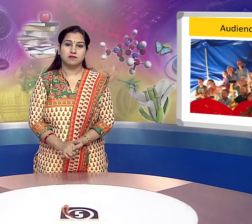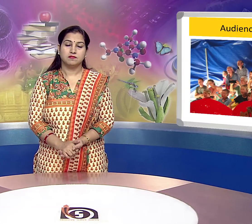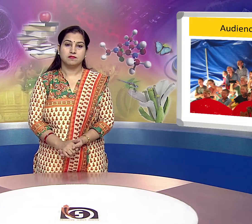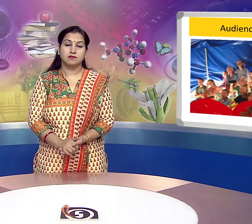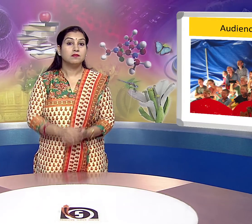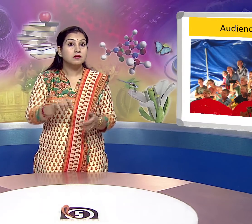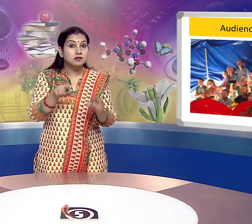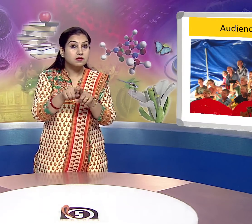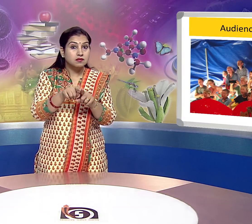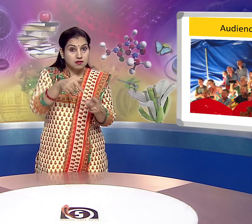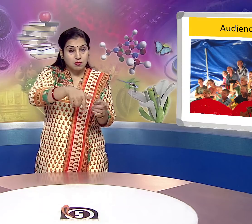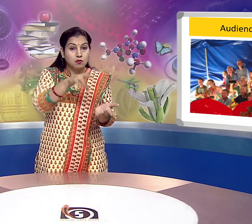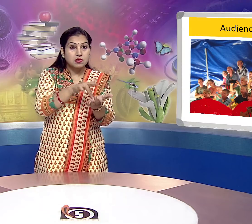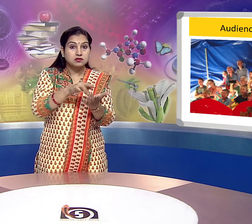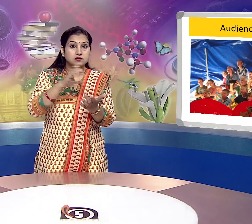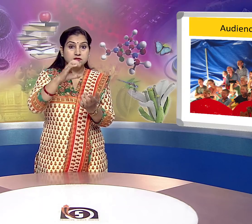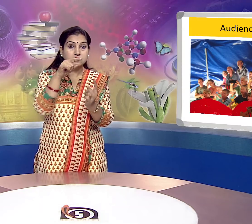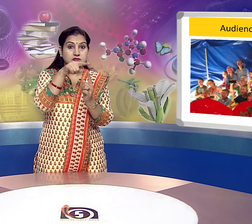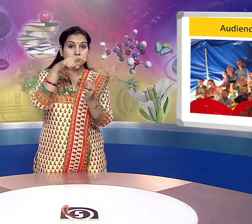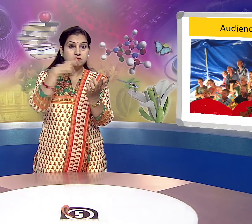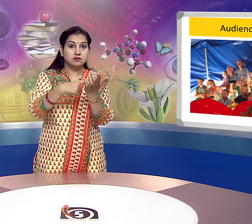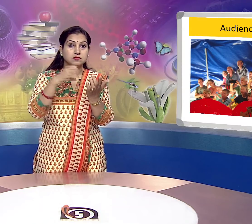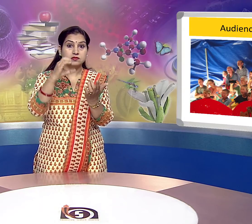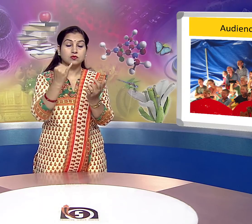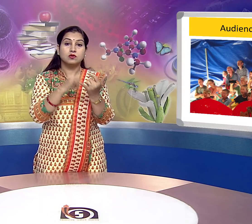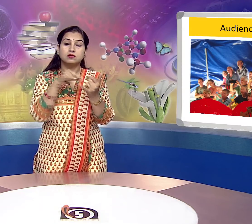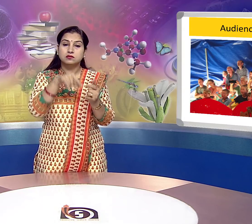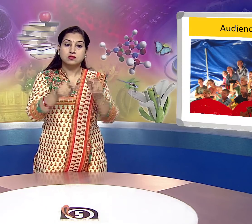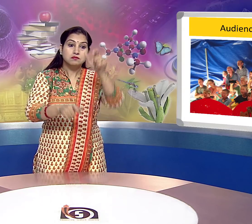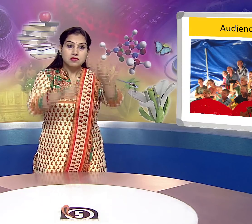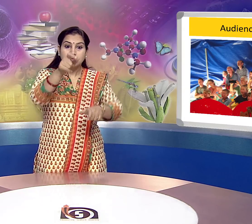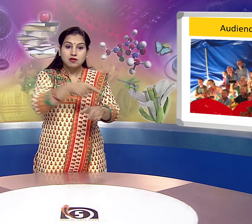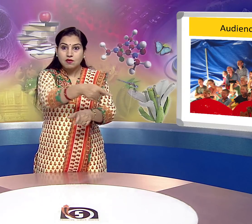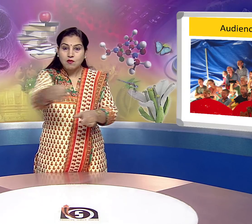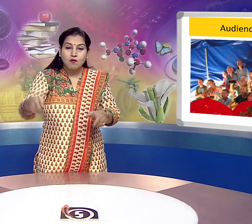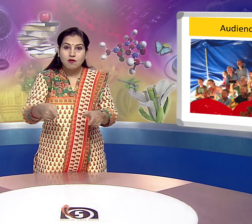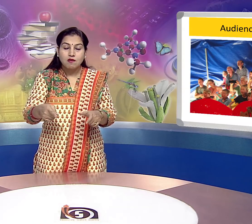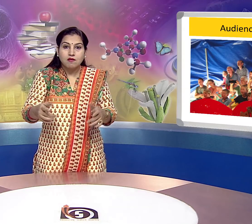At the circus, the audience had sat